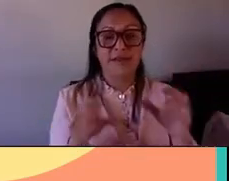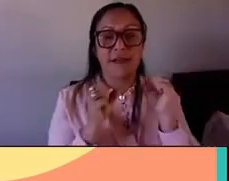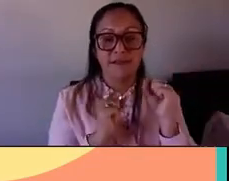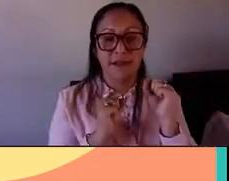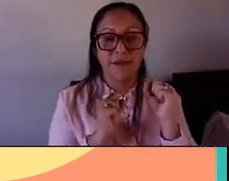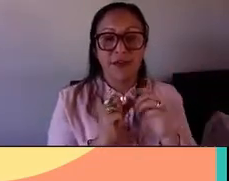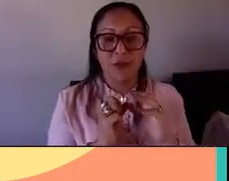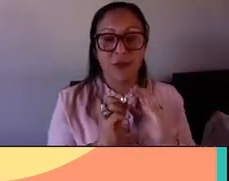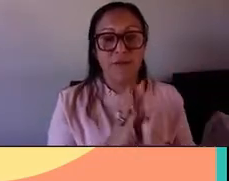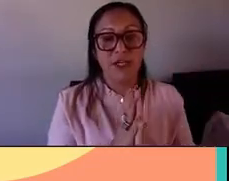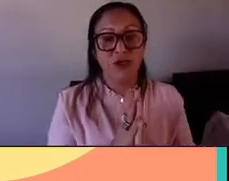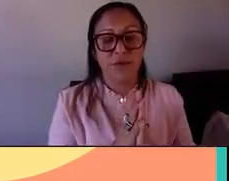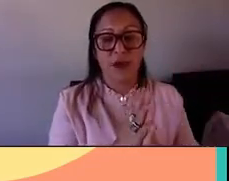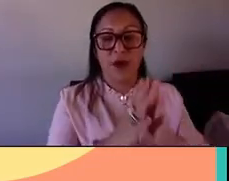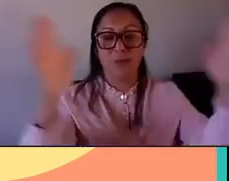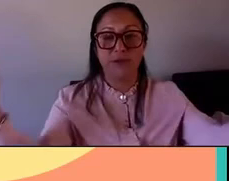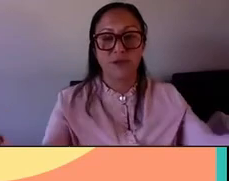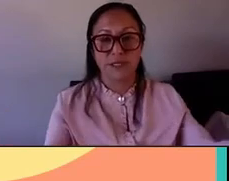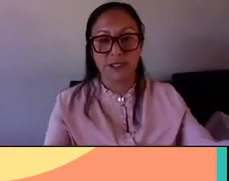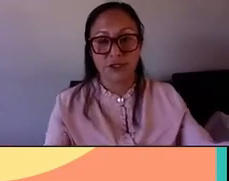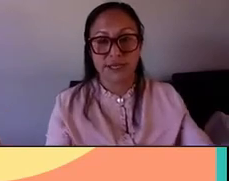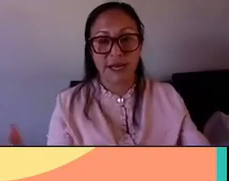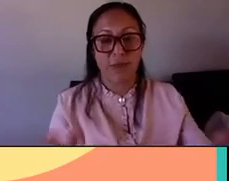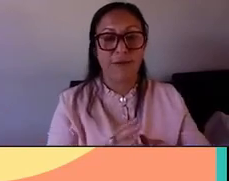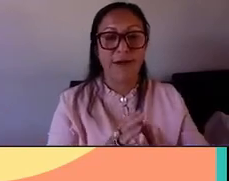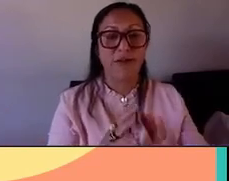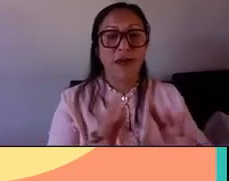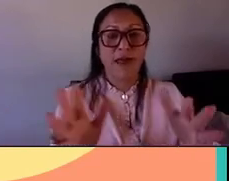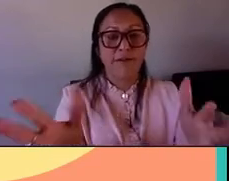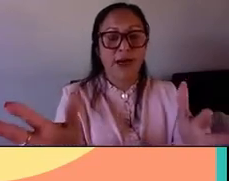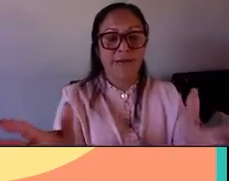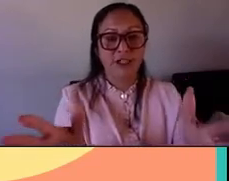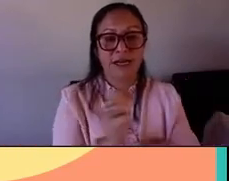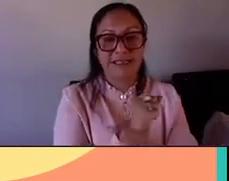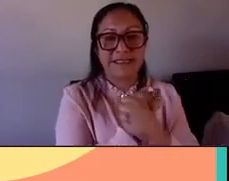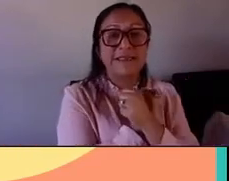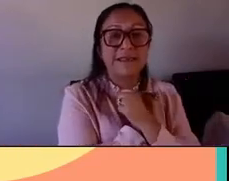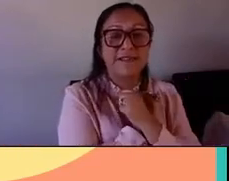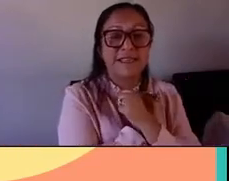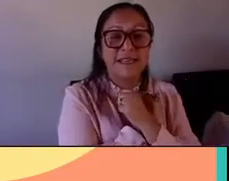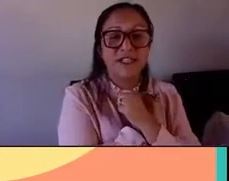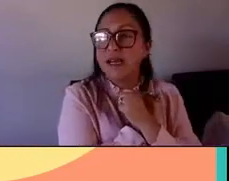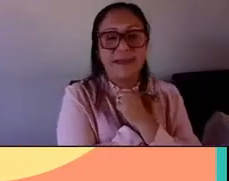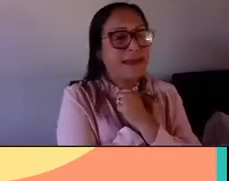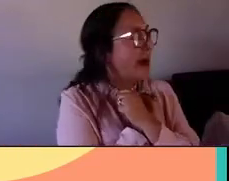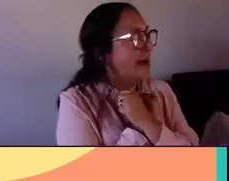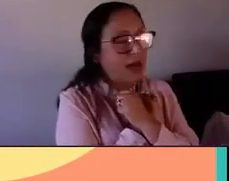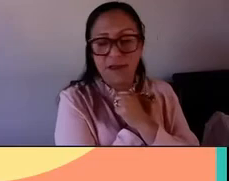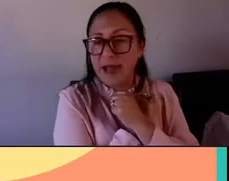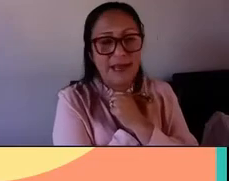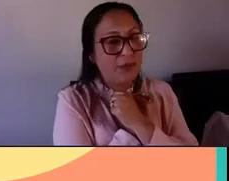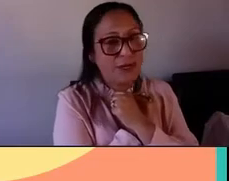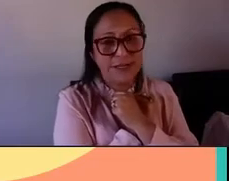not sensitive. So I want to make sure that all the preschool teachers, daycare providers, if you have a child that's sensitive to touch, they might